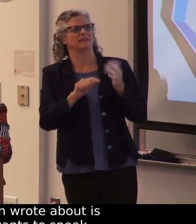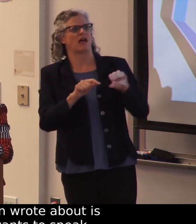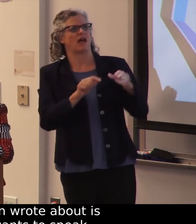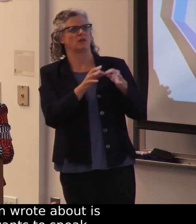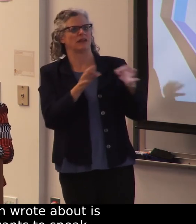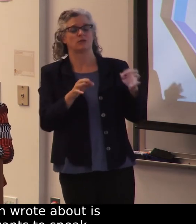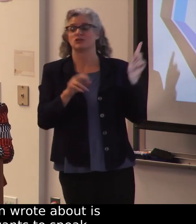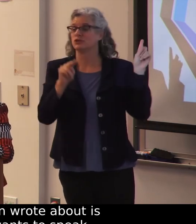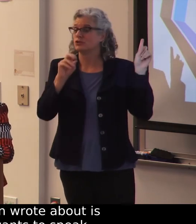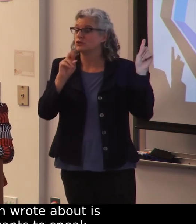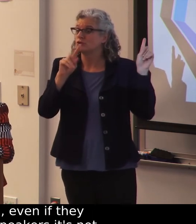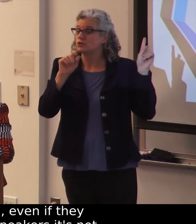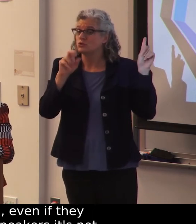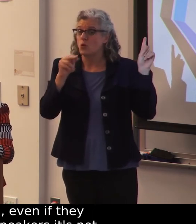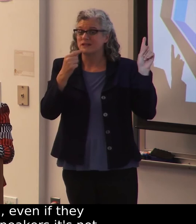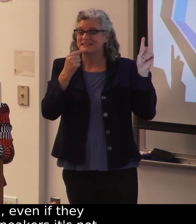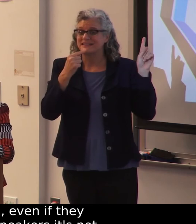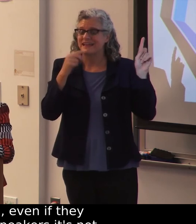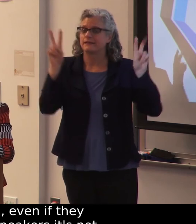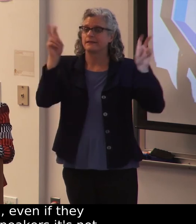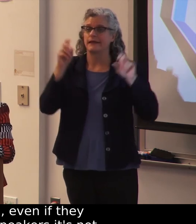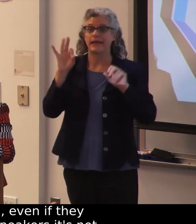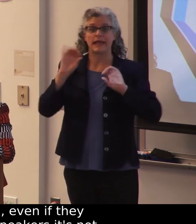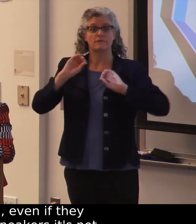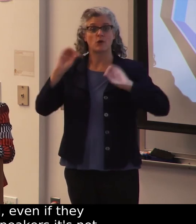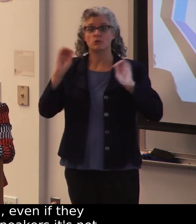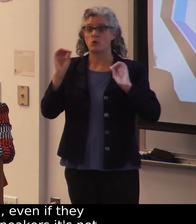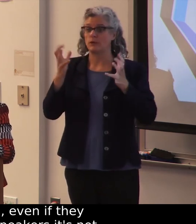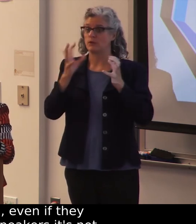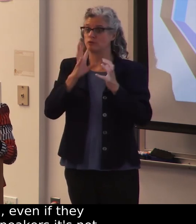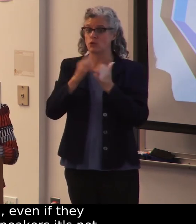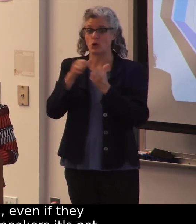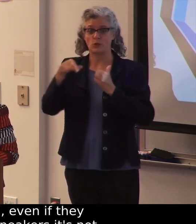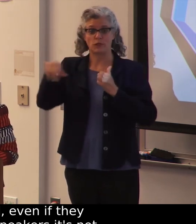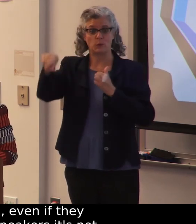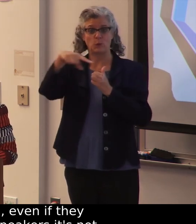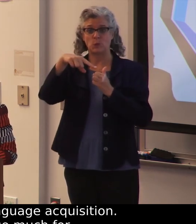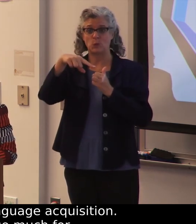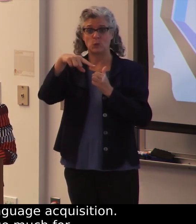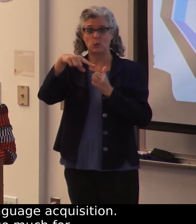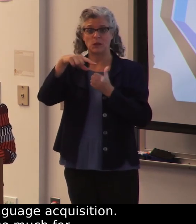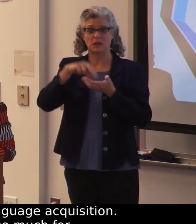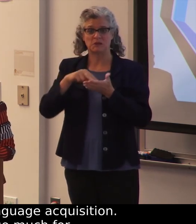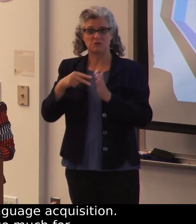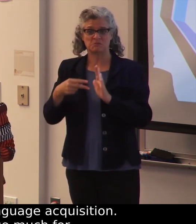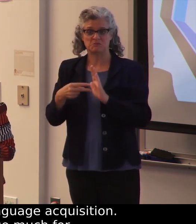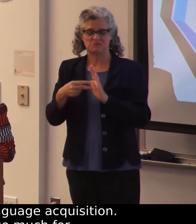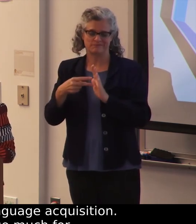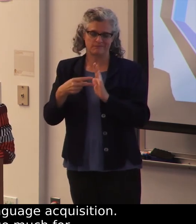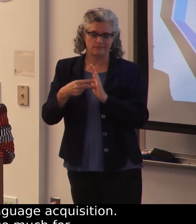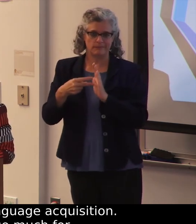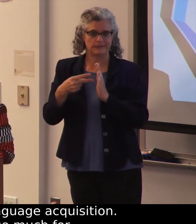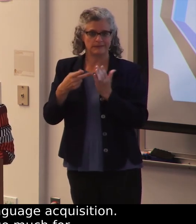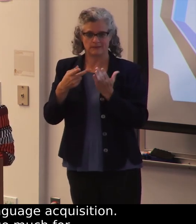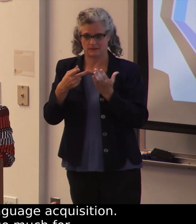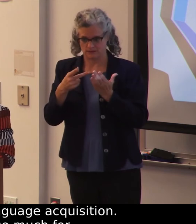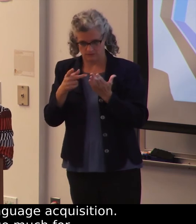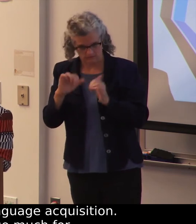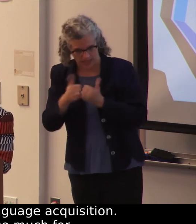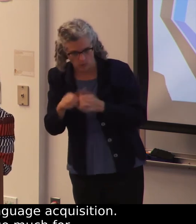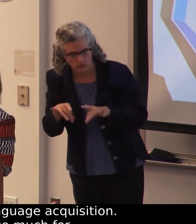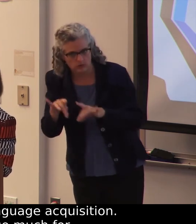if nobody wants to speak to you that you work around, even if they're English speakers, it's not going to be very a condition for language